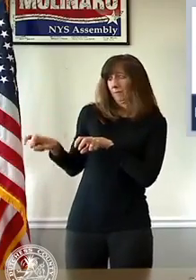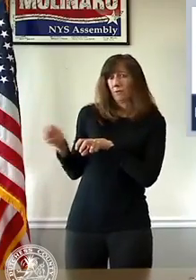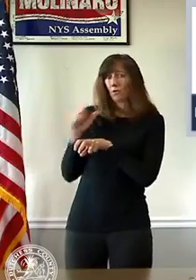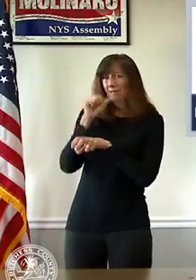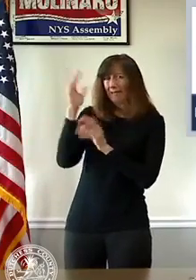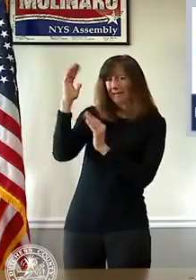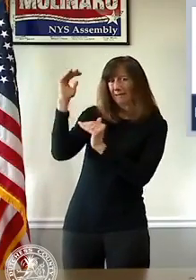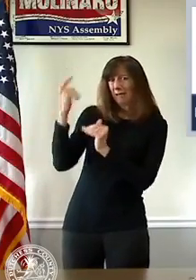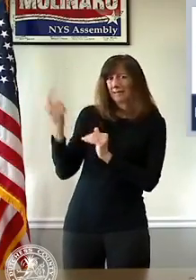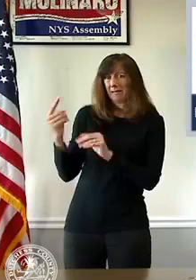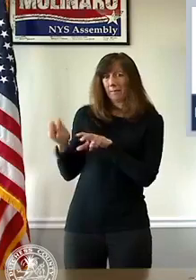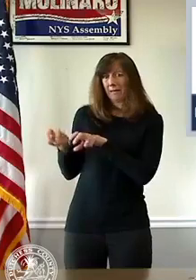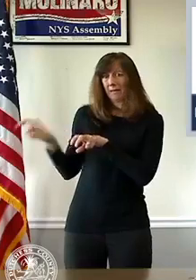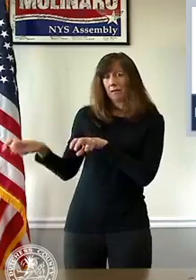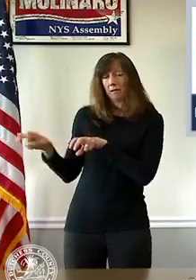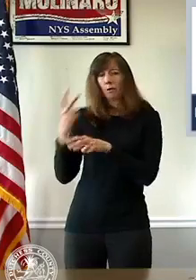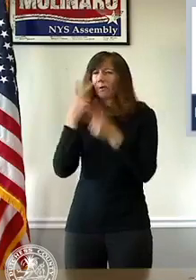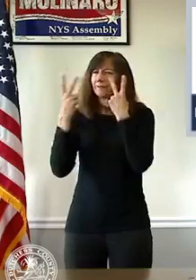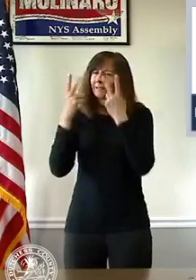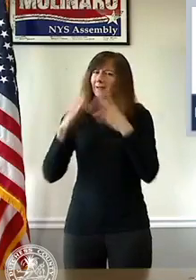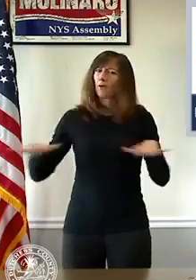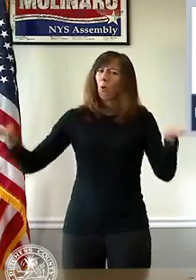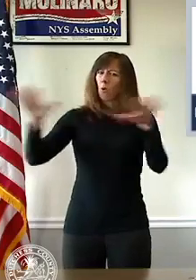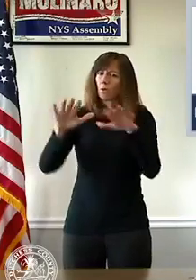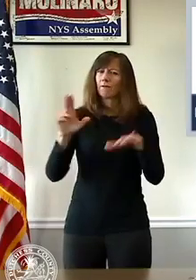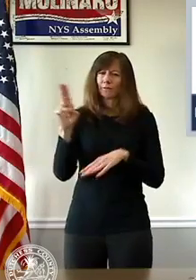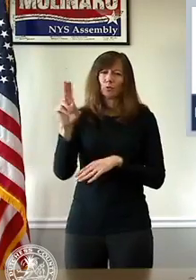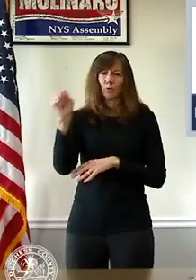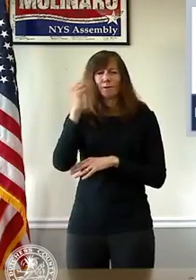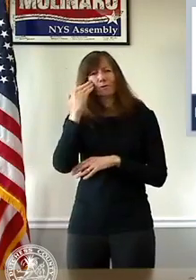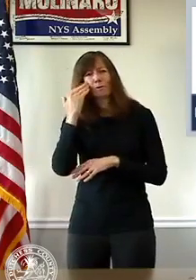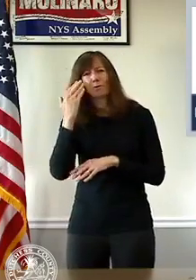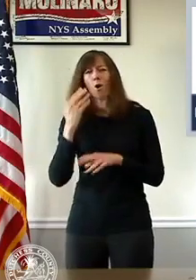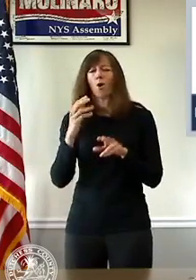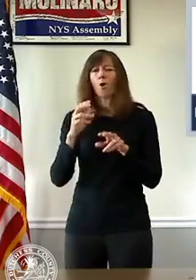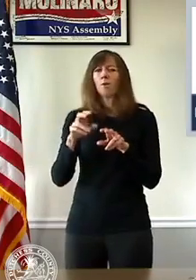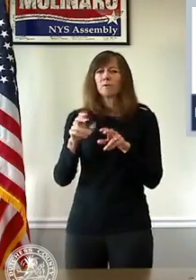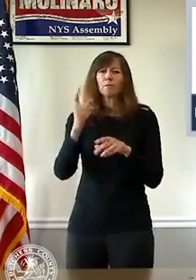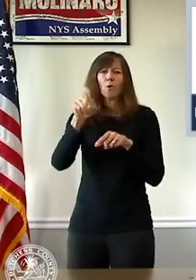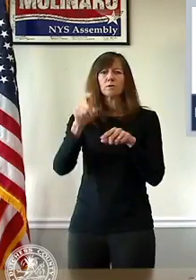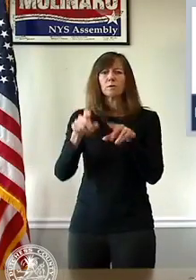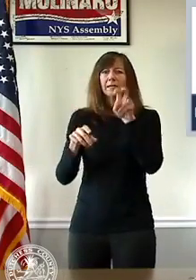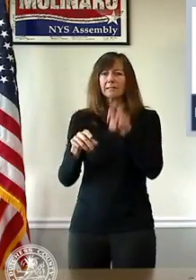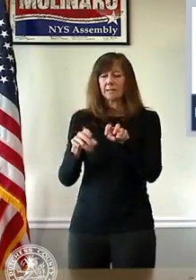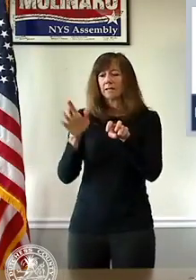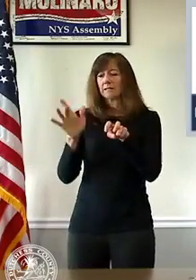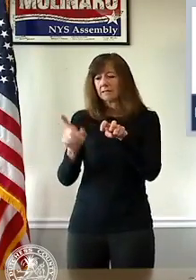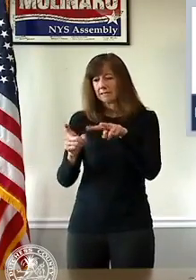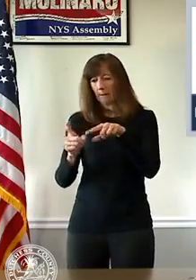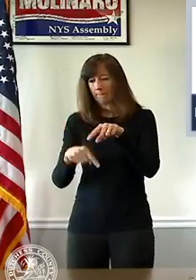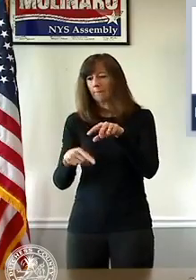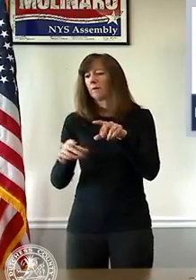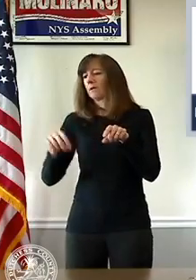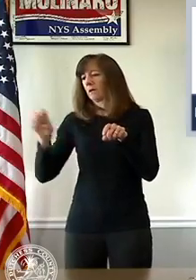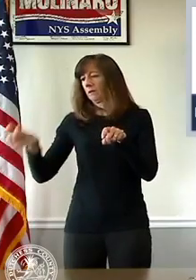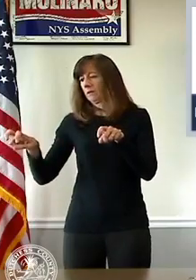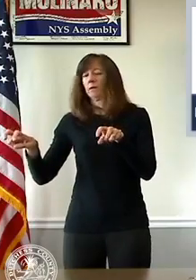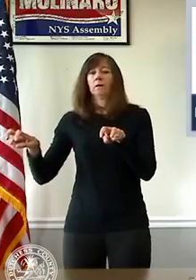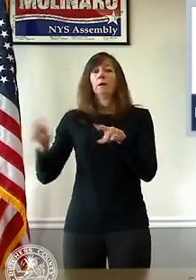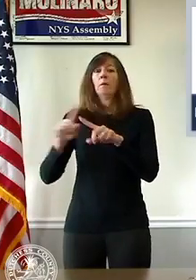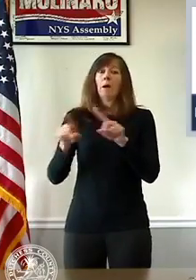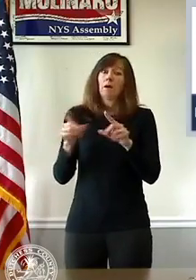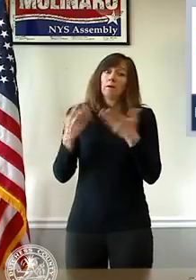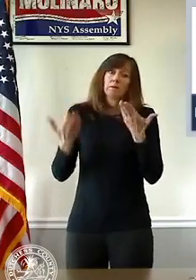anyone next to you. And we've seen this, by the way, all across the country, right? They say every other seat unless we can't. You might be in an environment where that happens. You may have